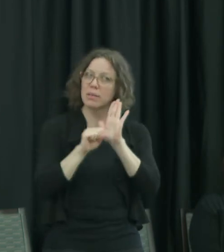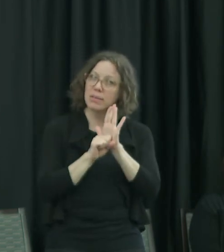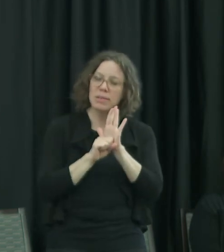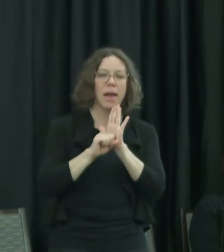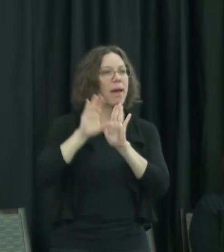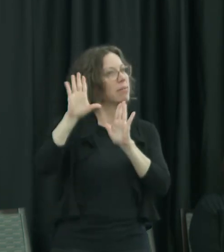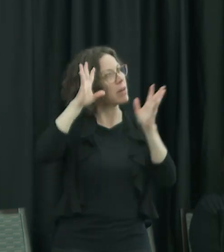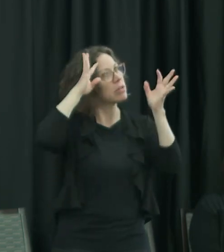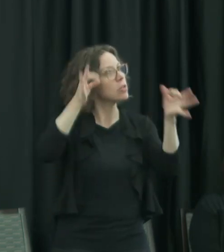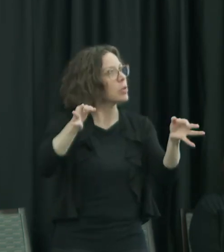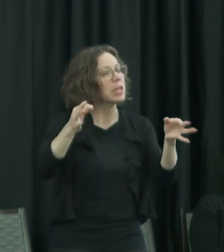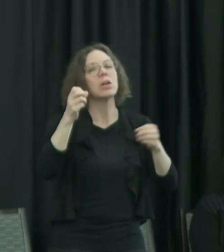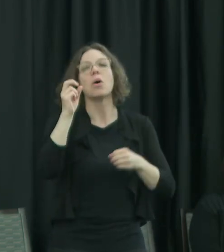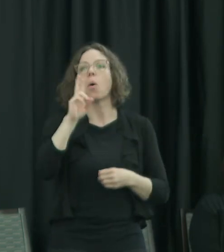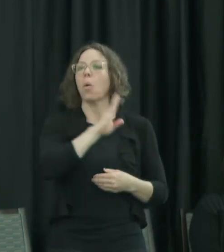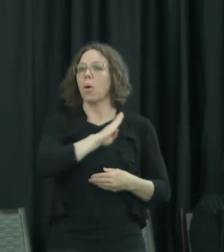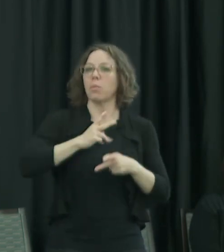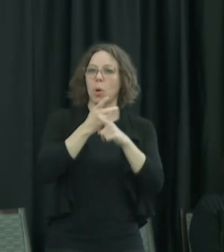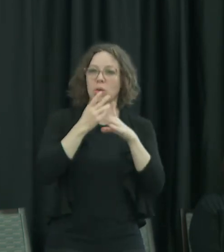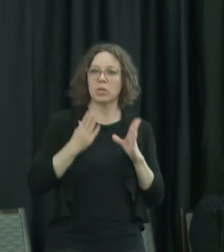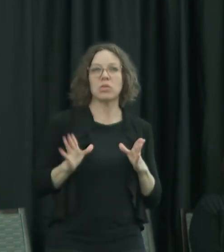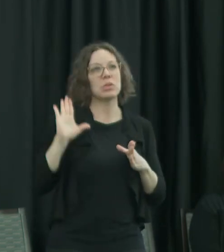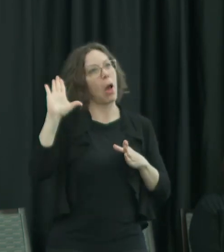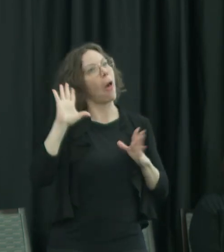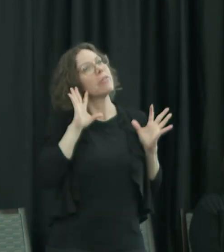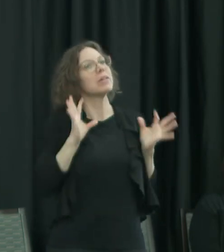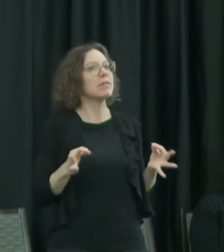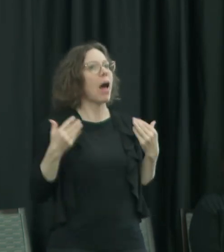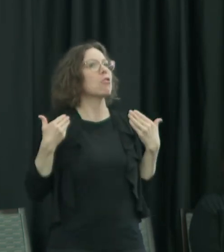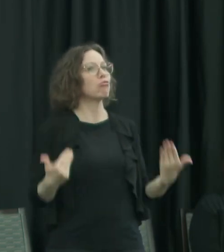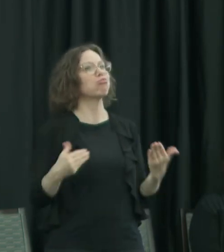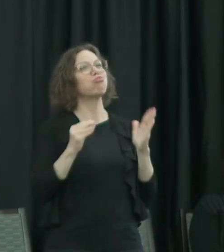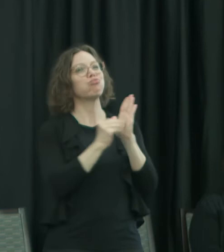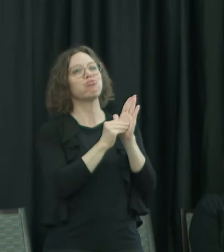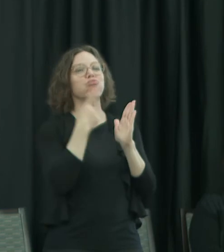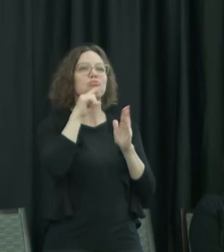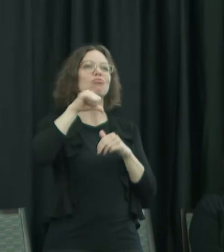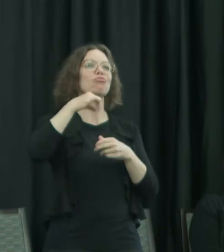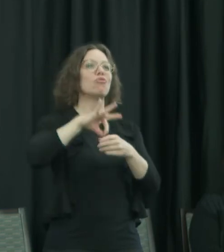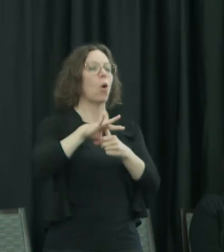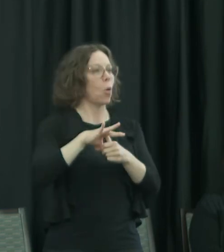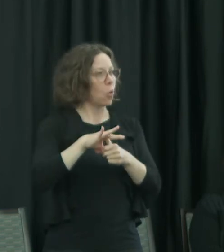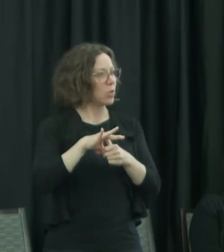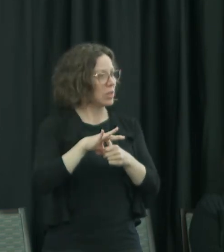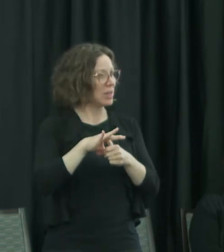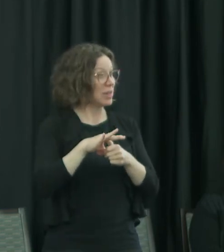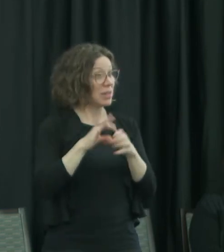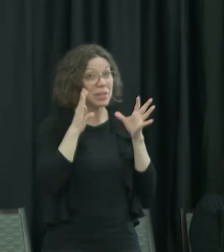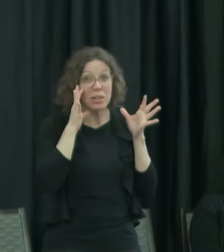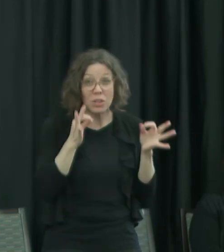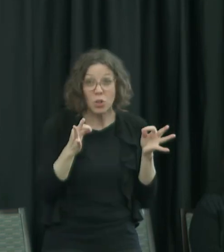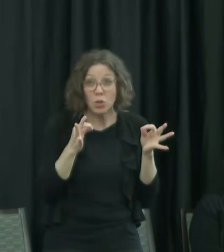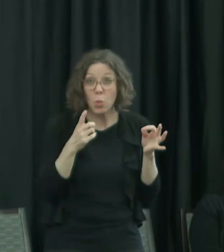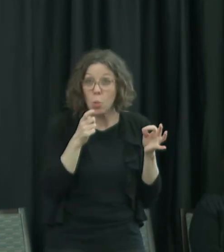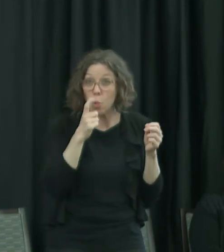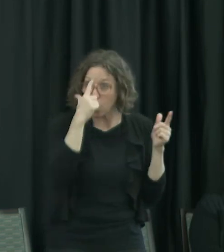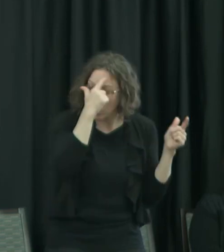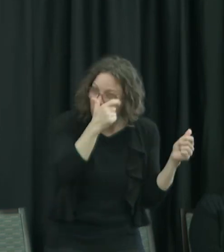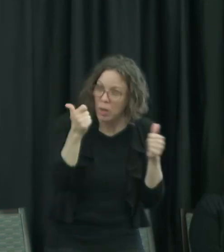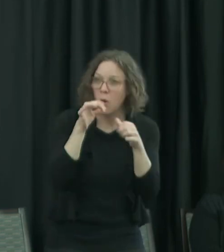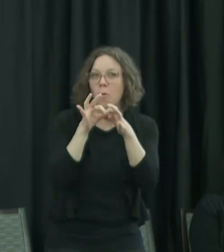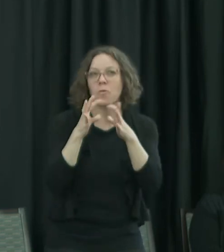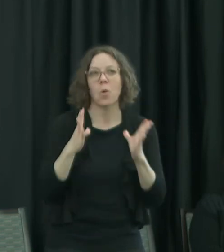decree or by the Board of Supervisors arbitrarily placing it on a ballot for another vote. This decision should be up to the voters of Linn